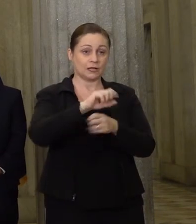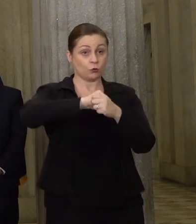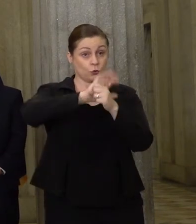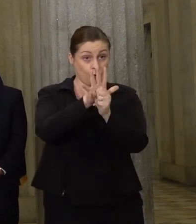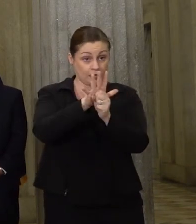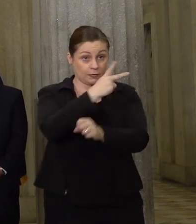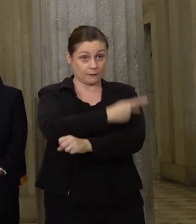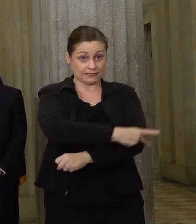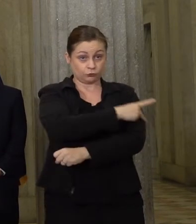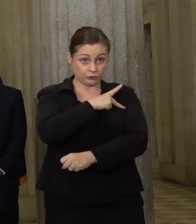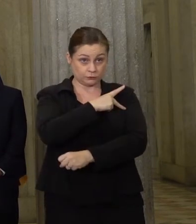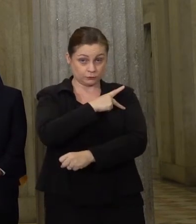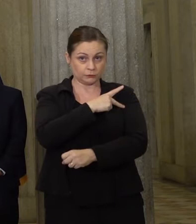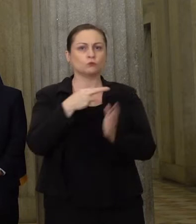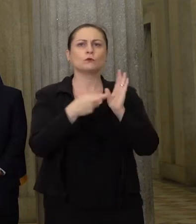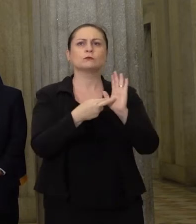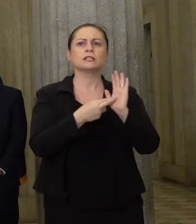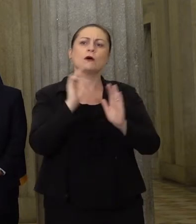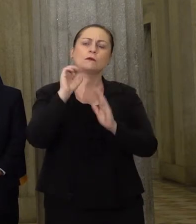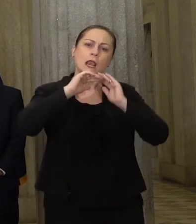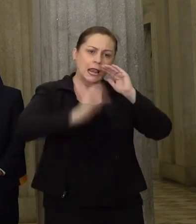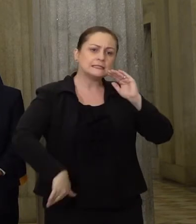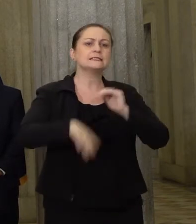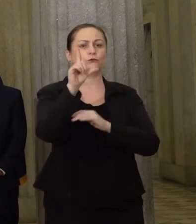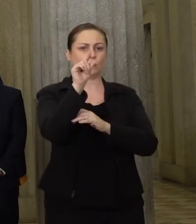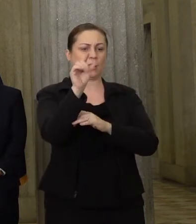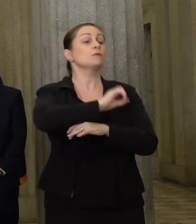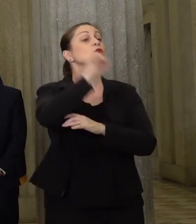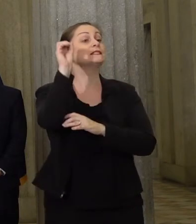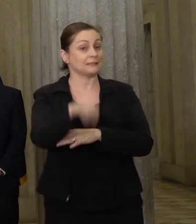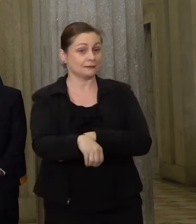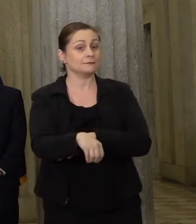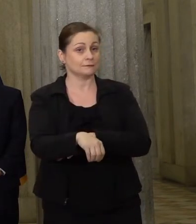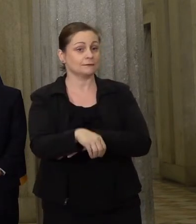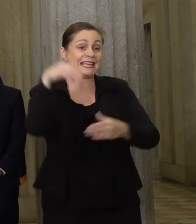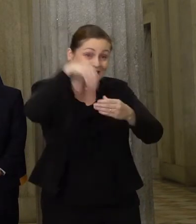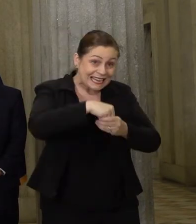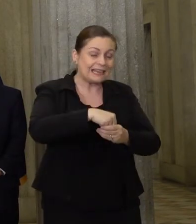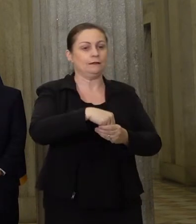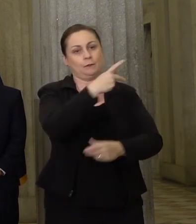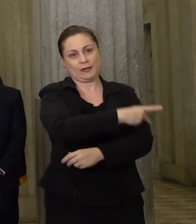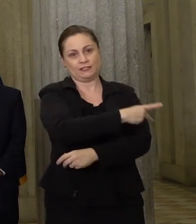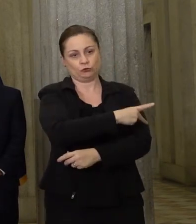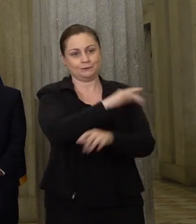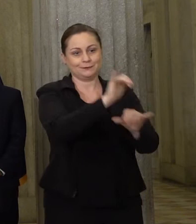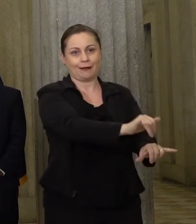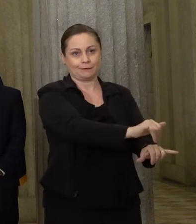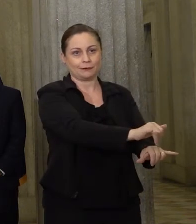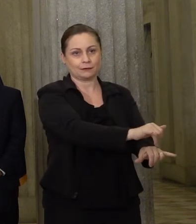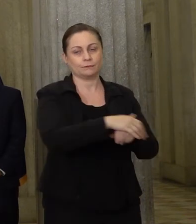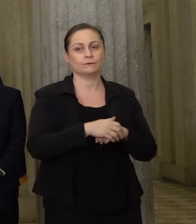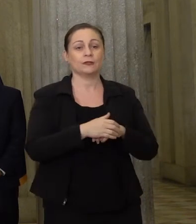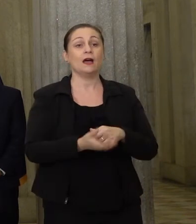patients hospitalized represent only less than 20% of inpatients, and COVID patients